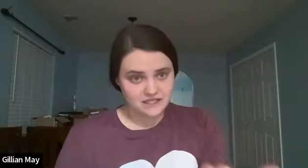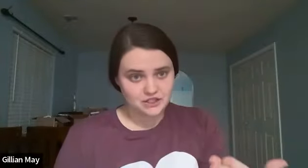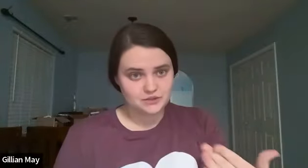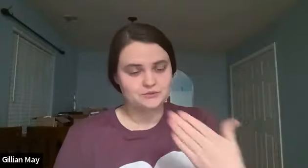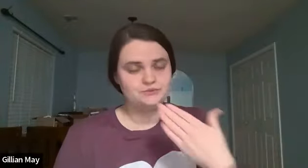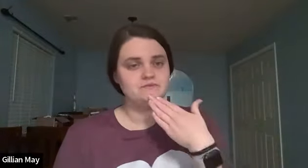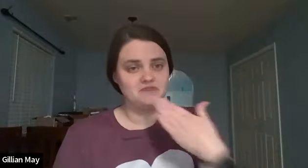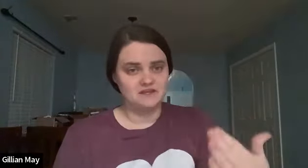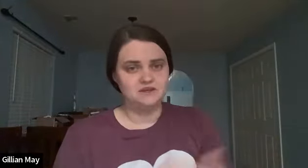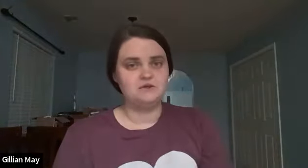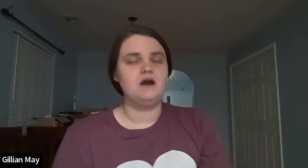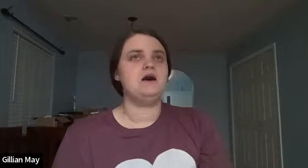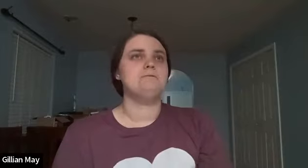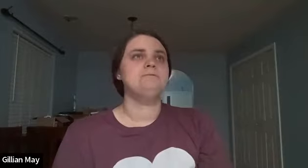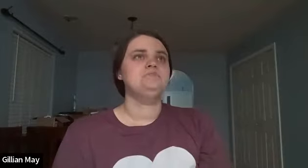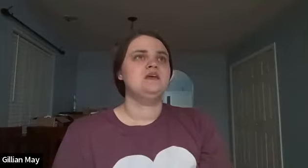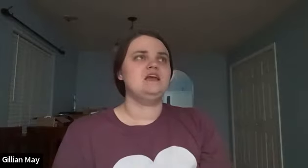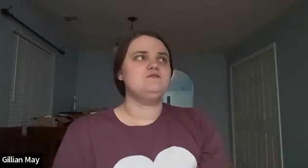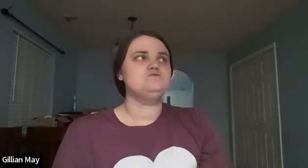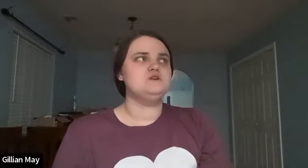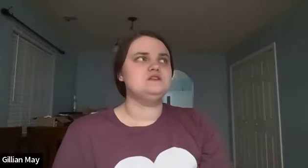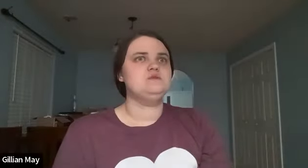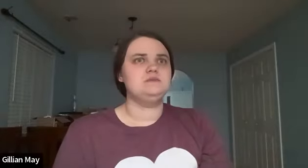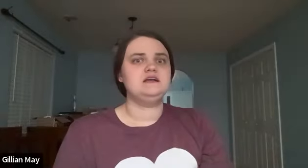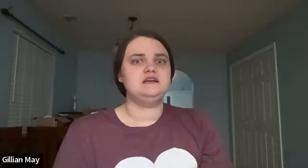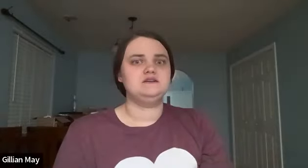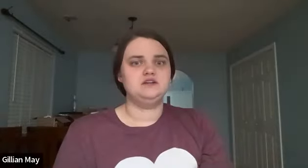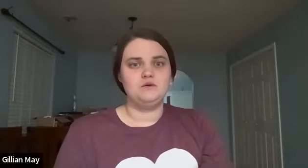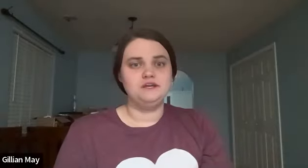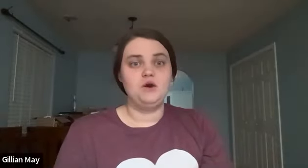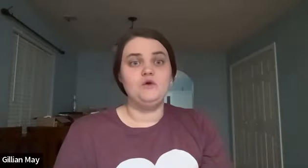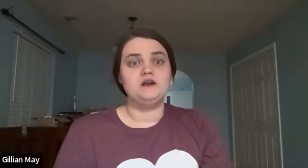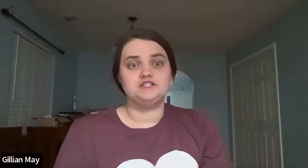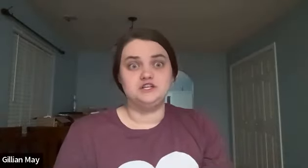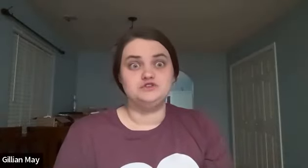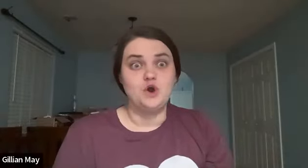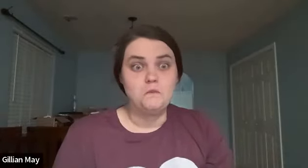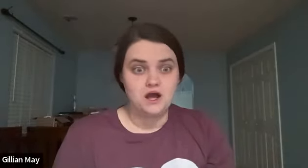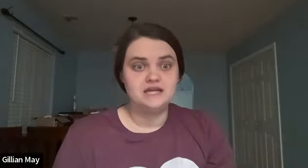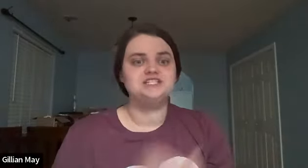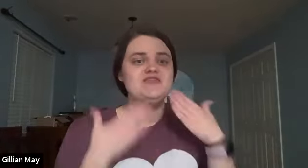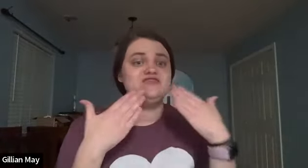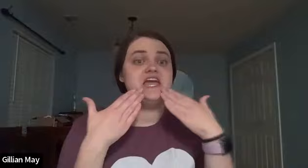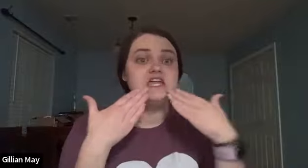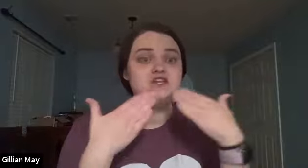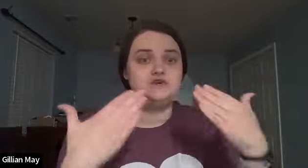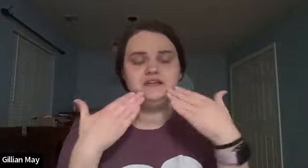Thank you. Thank you. If you really want to be like, you know how we go, oh my gosh, thank you so much. Thank you. Like